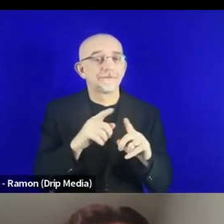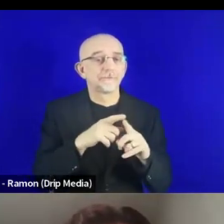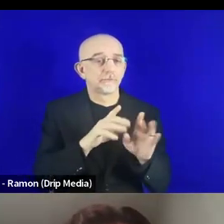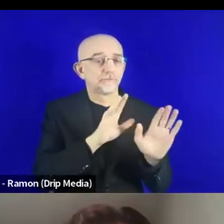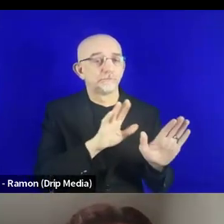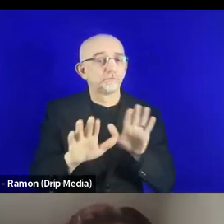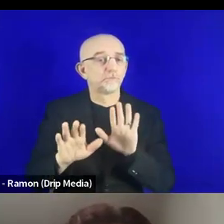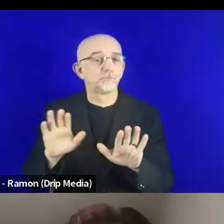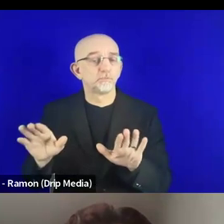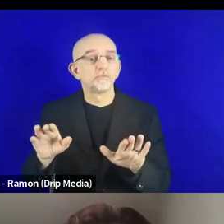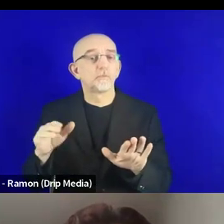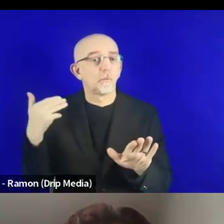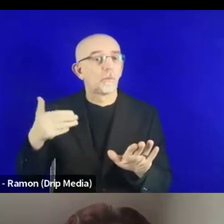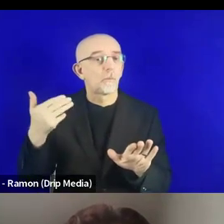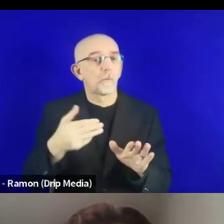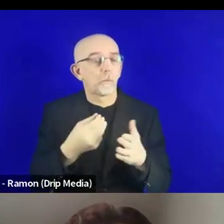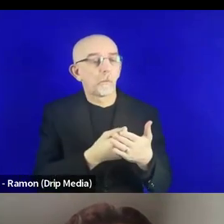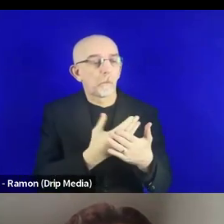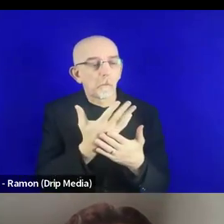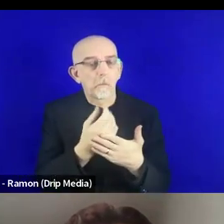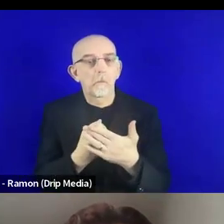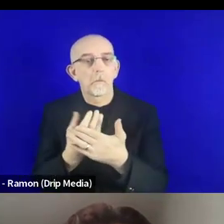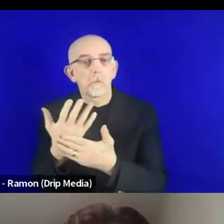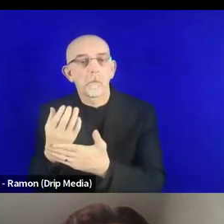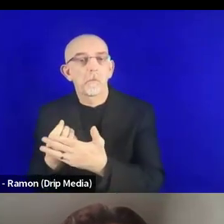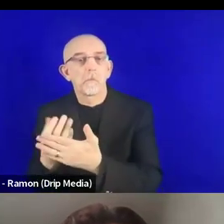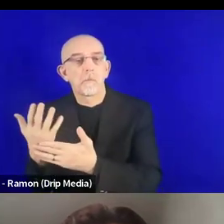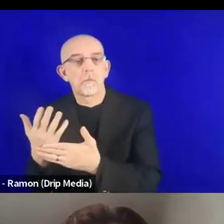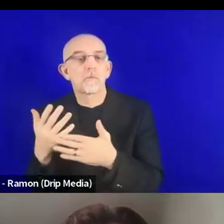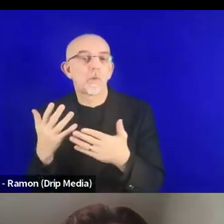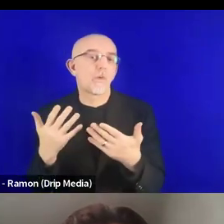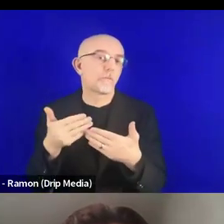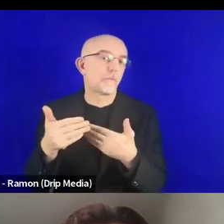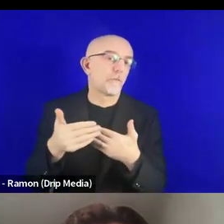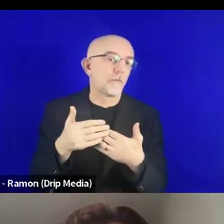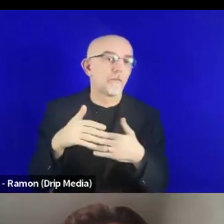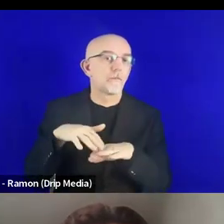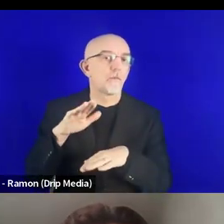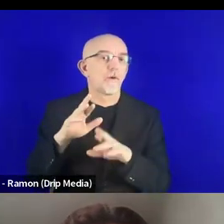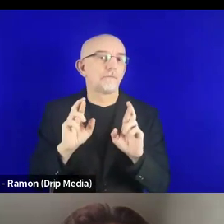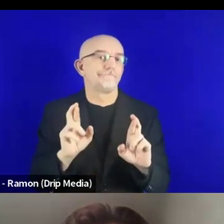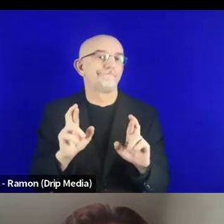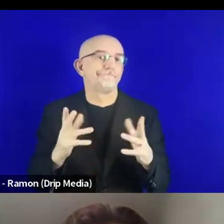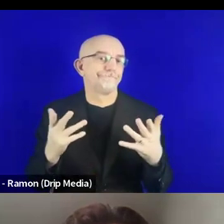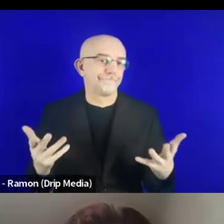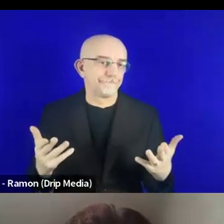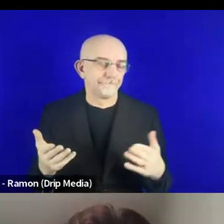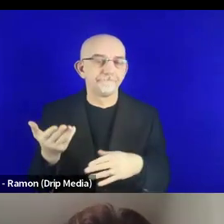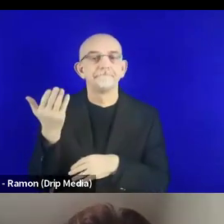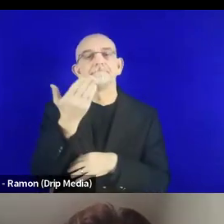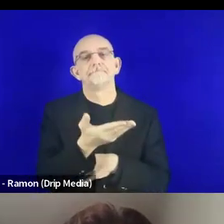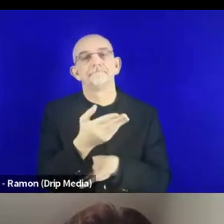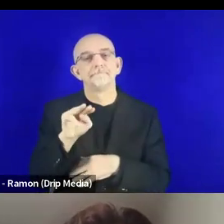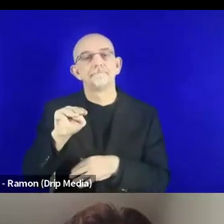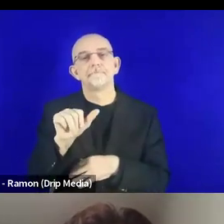Thank you very much. Thank you very much, Paola. Okay, so I think we're moving towards the close now. So I just want to say